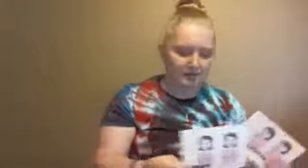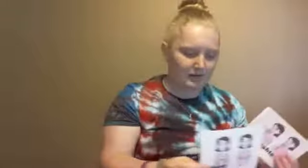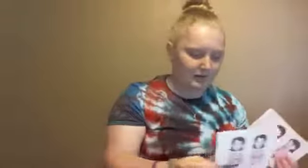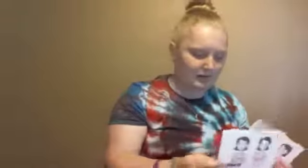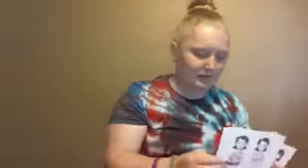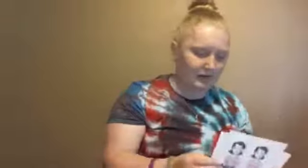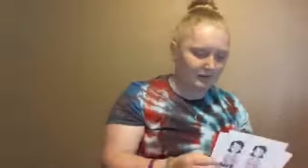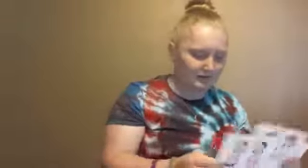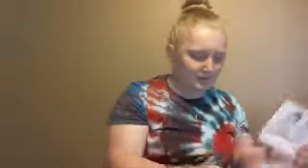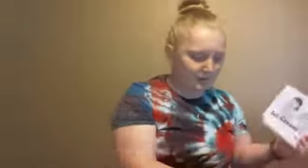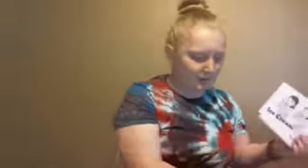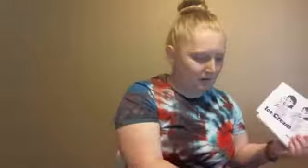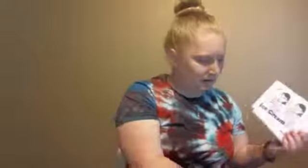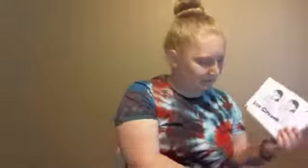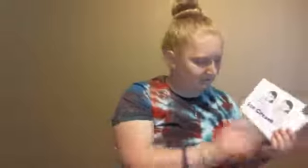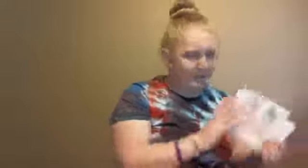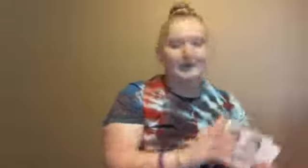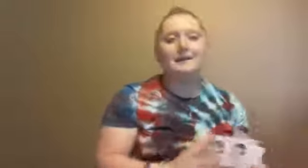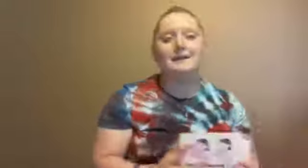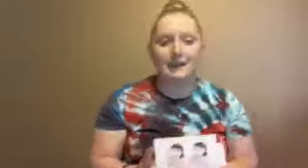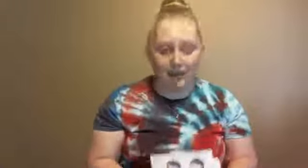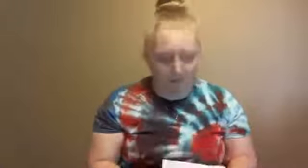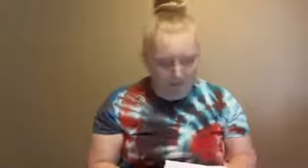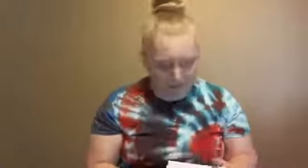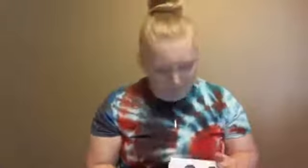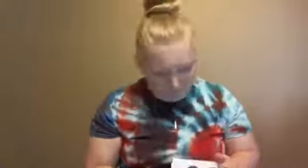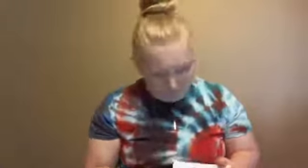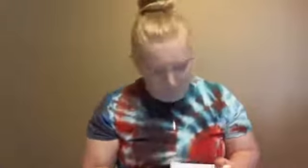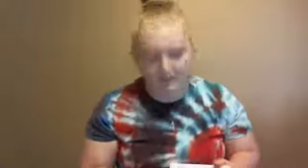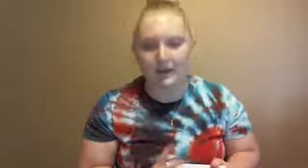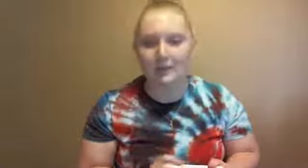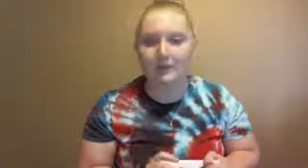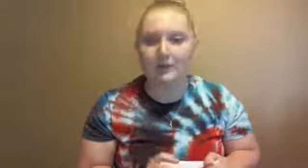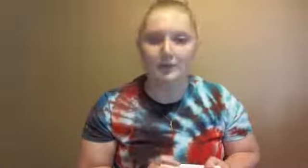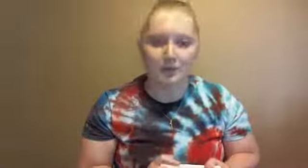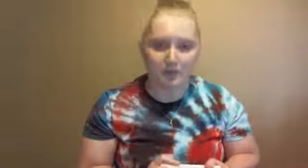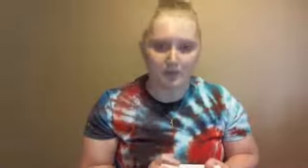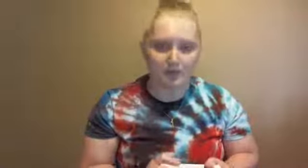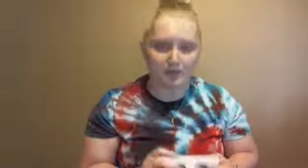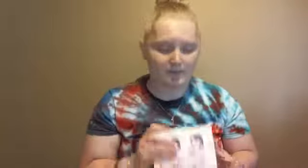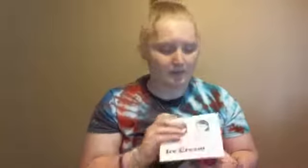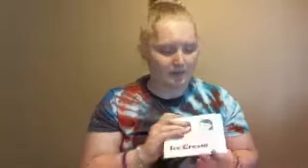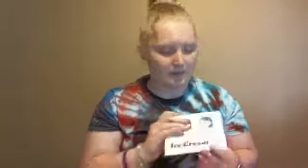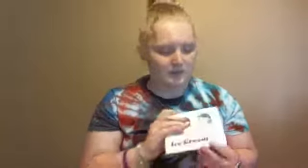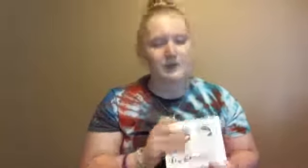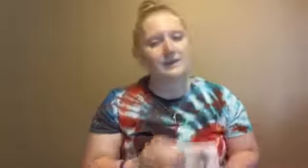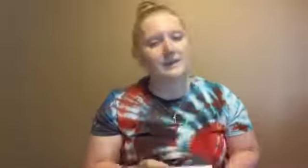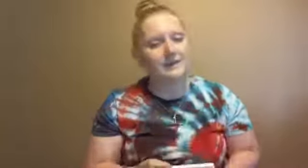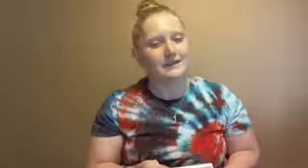Alright, so that was more. Now we're on to some foods. So these are